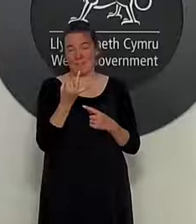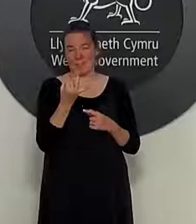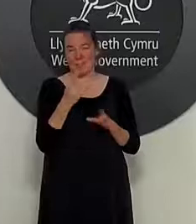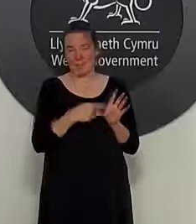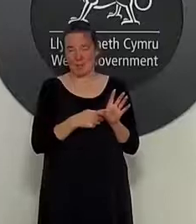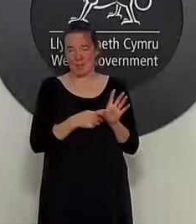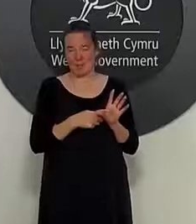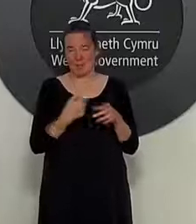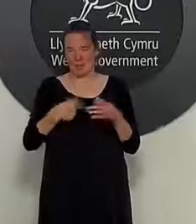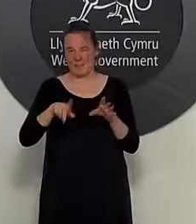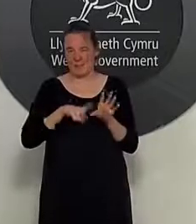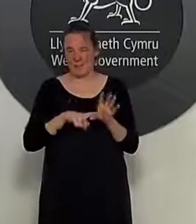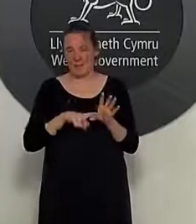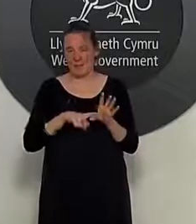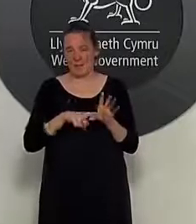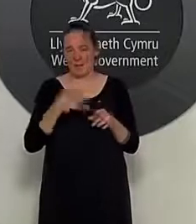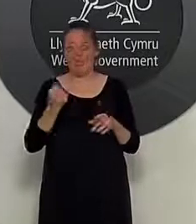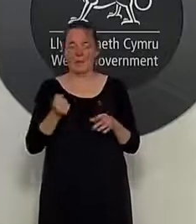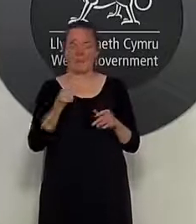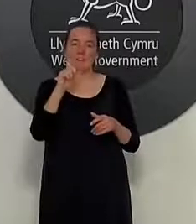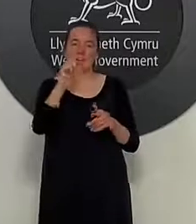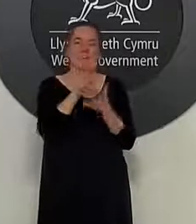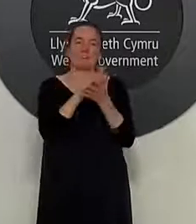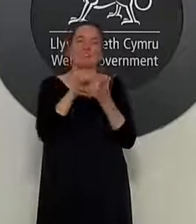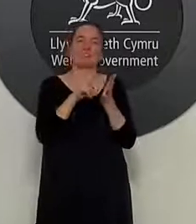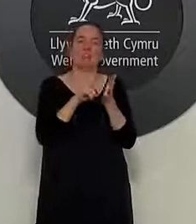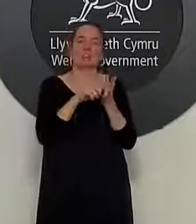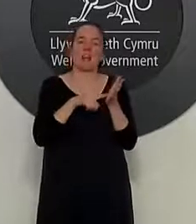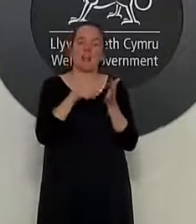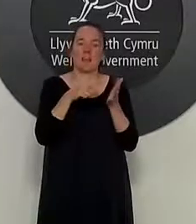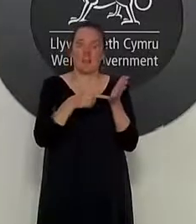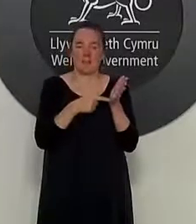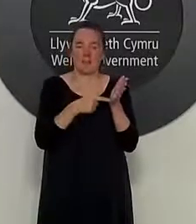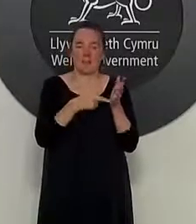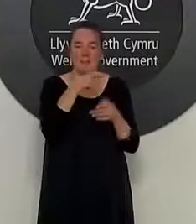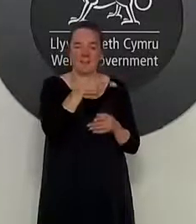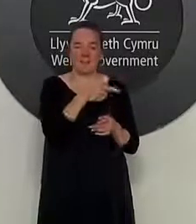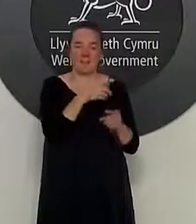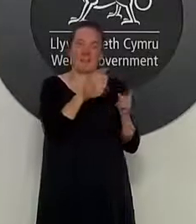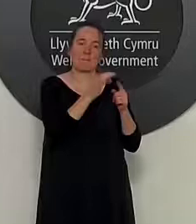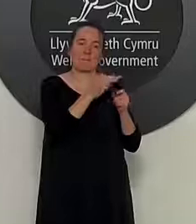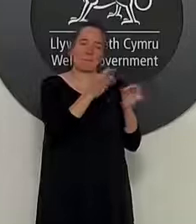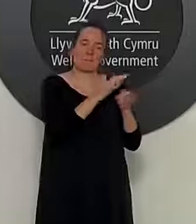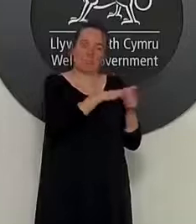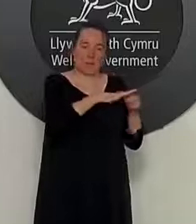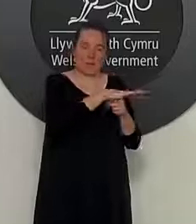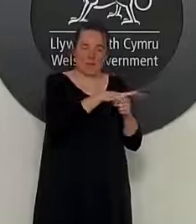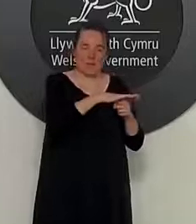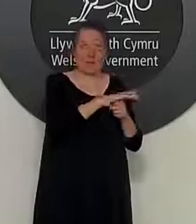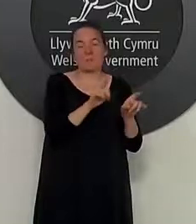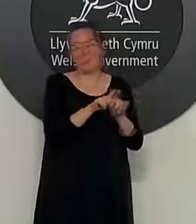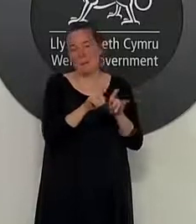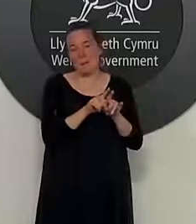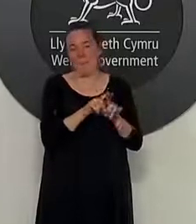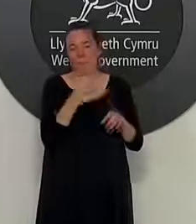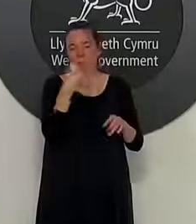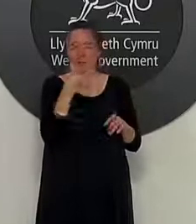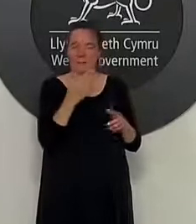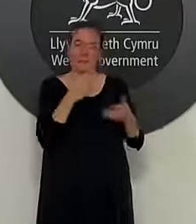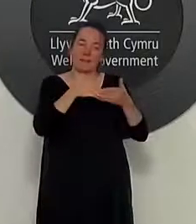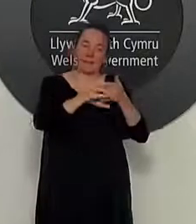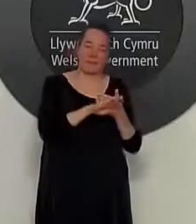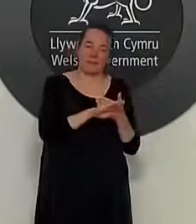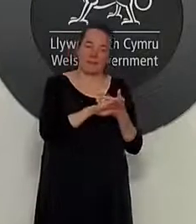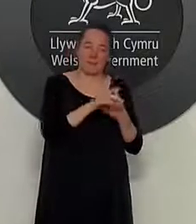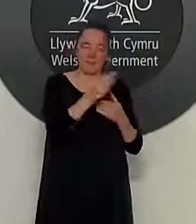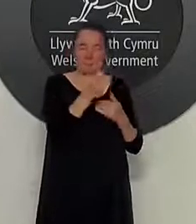this year, a chalet in Pembrokeshire, which is operated on the same terms. You can occupy it some of the year, and then you can't